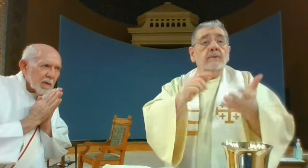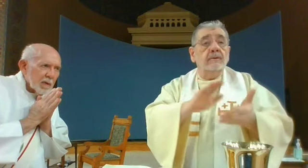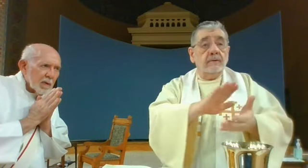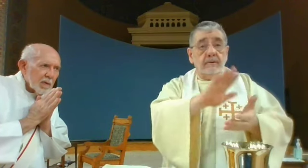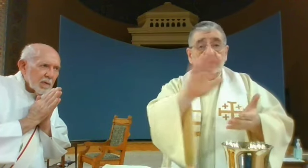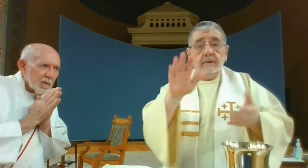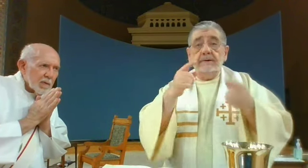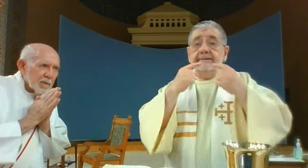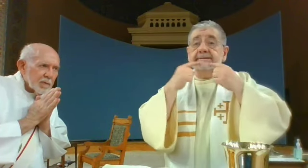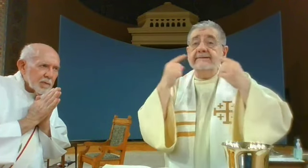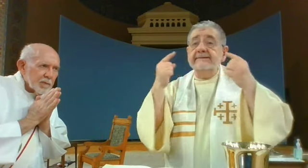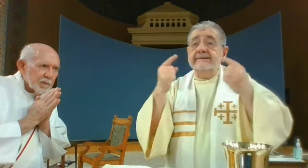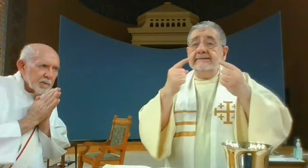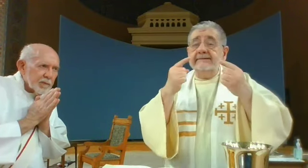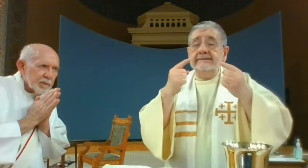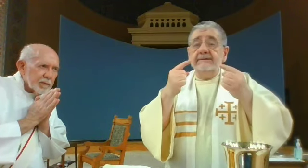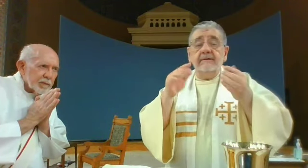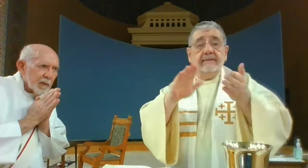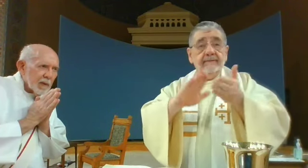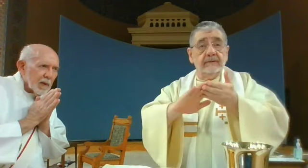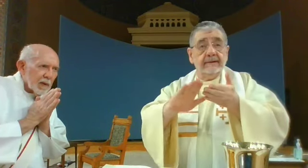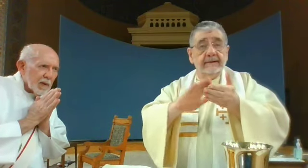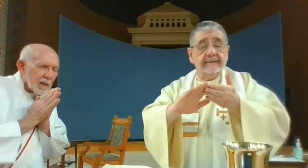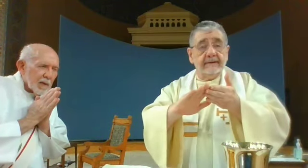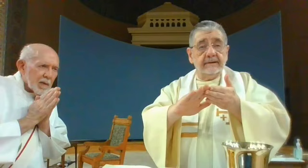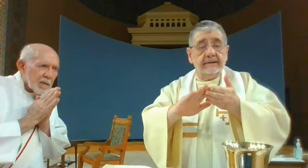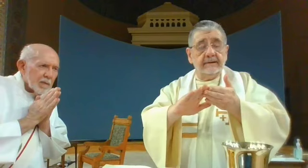many for the forgiveness of sins.